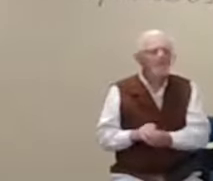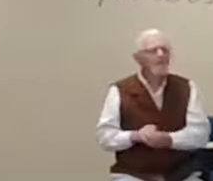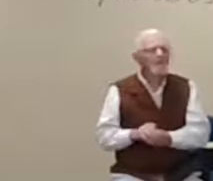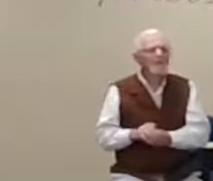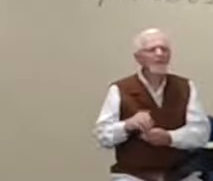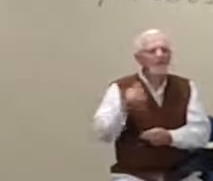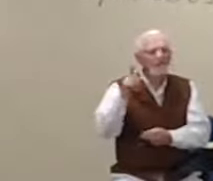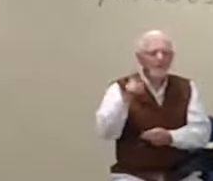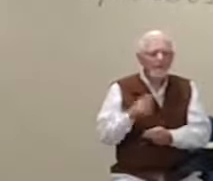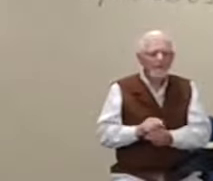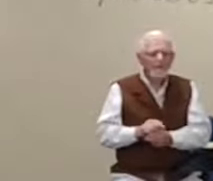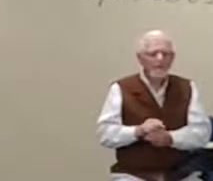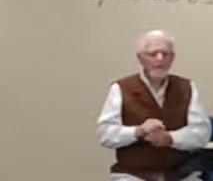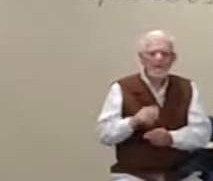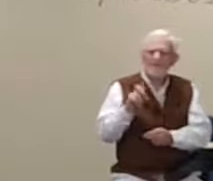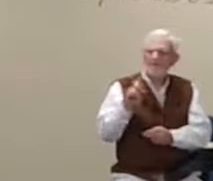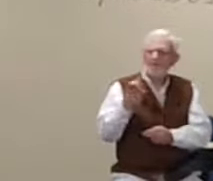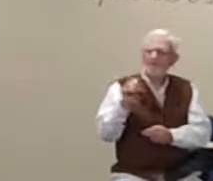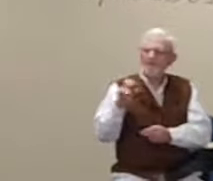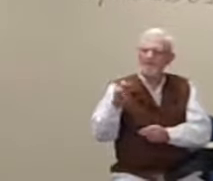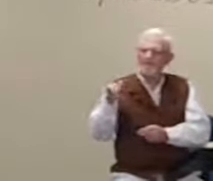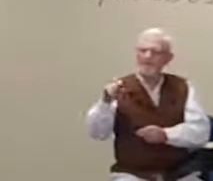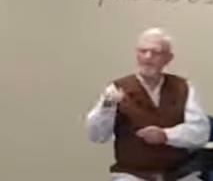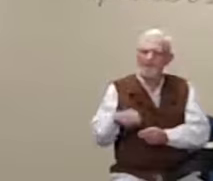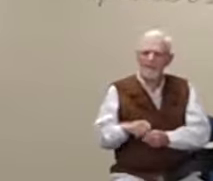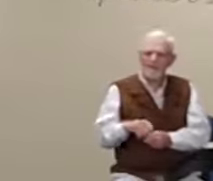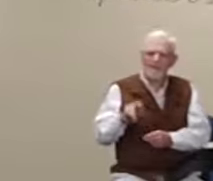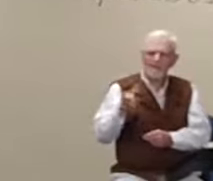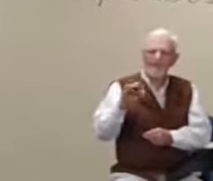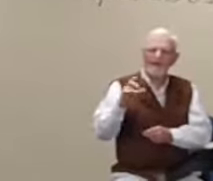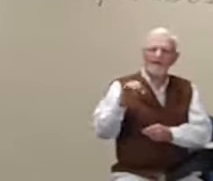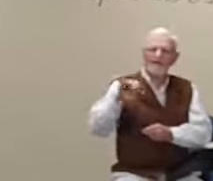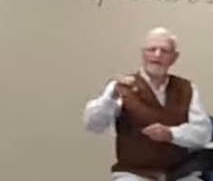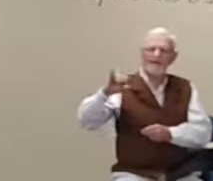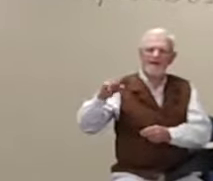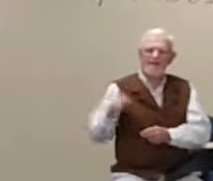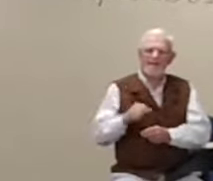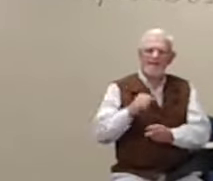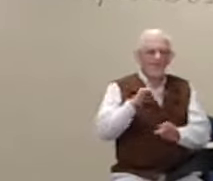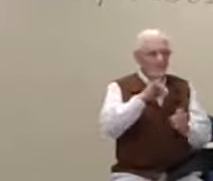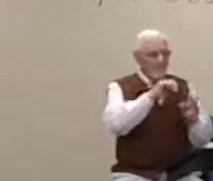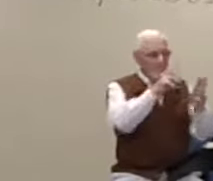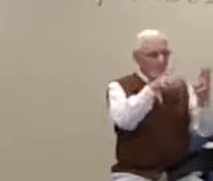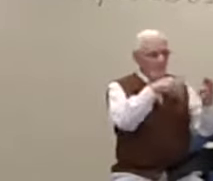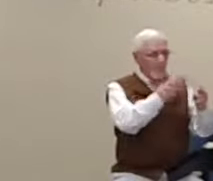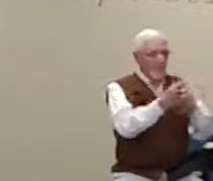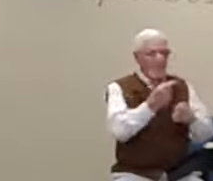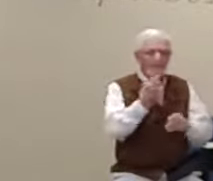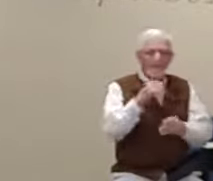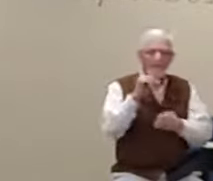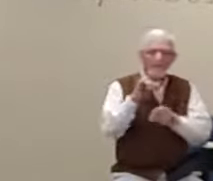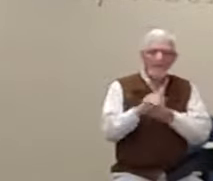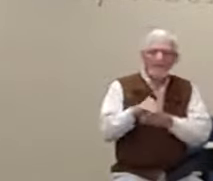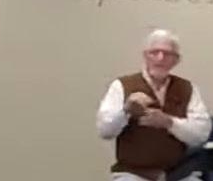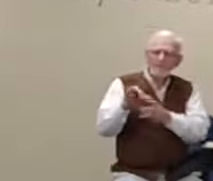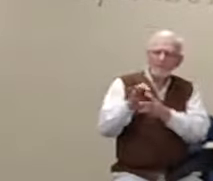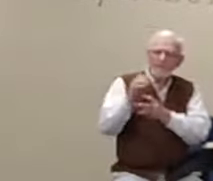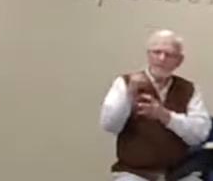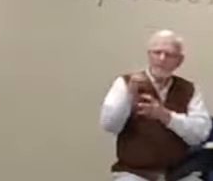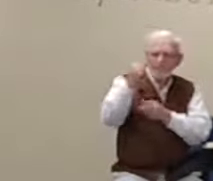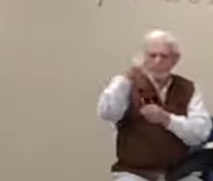he discriminated. He was a racist, as the modern world would say, and he chose one man and one